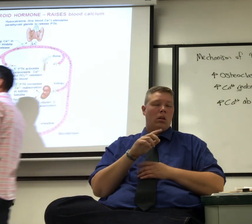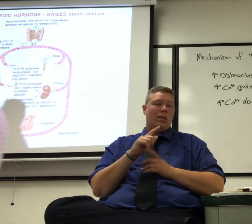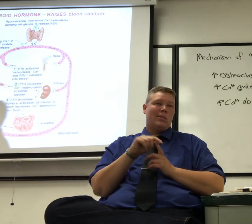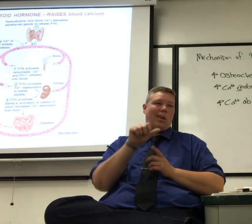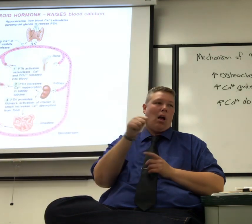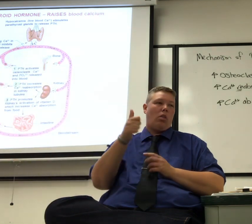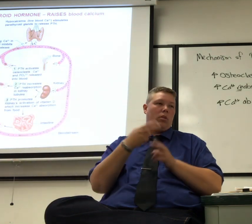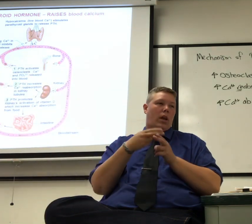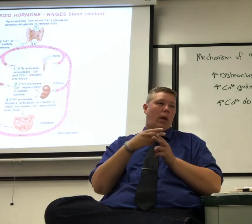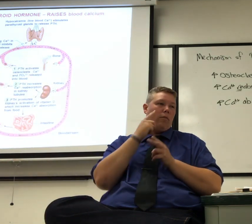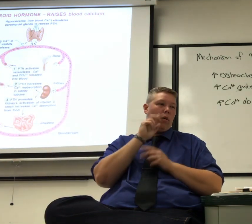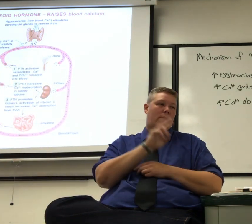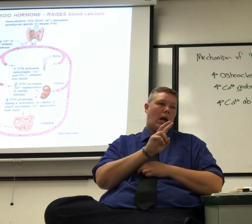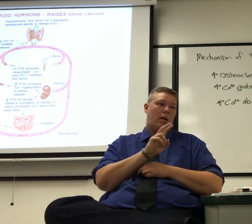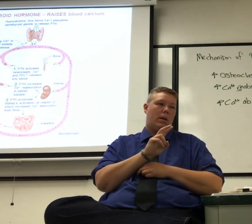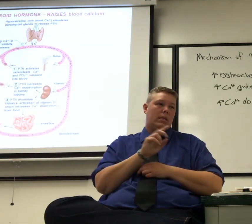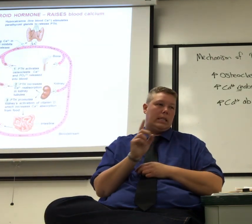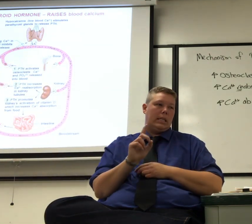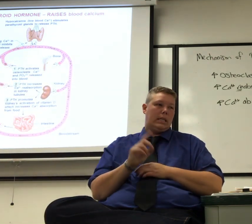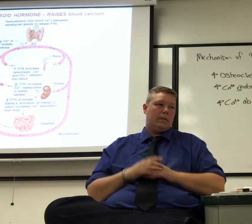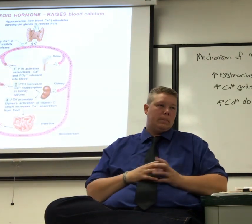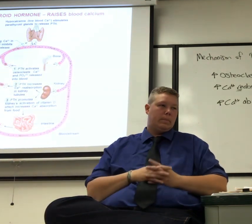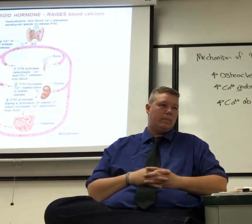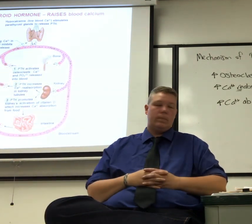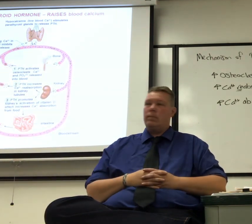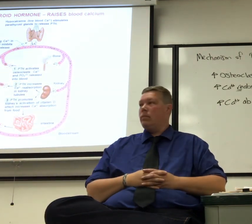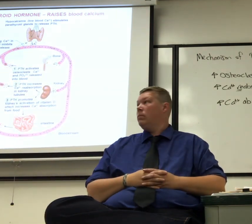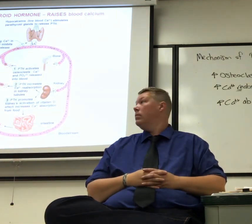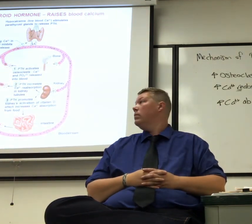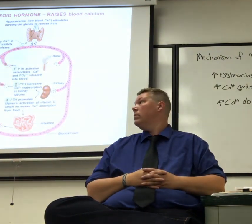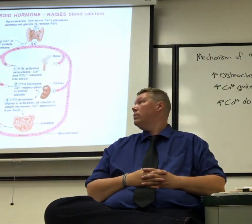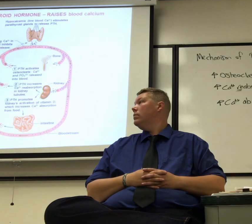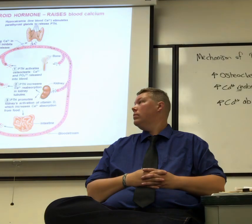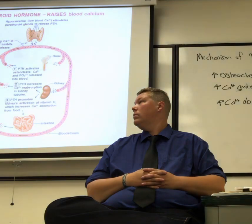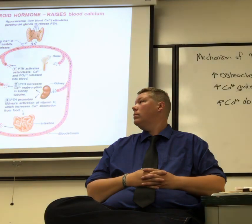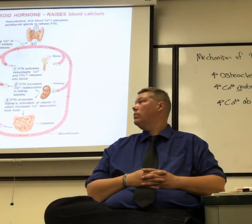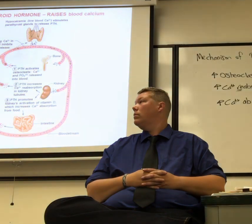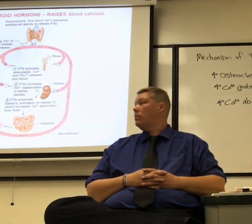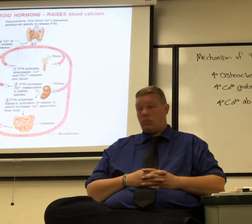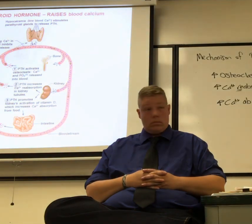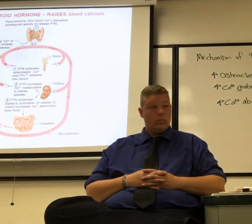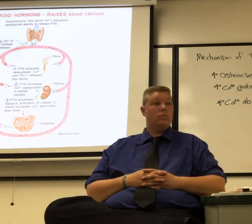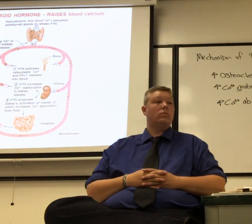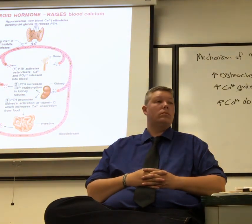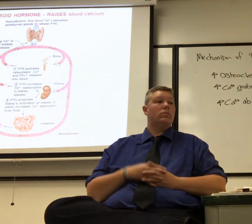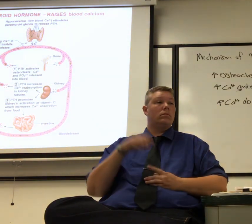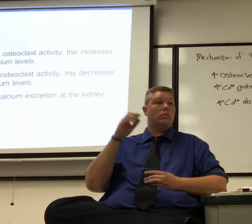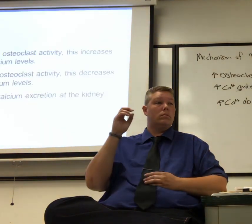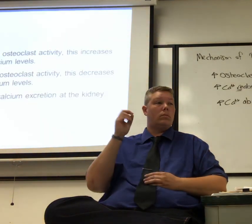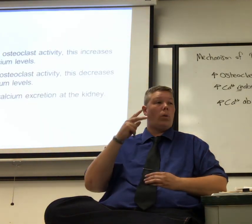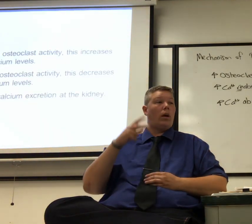Sometimes books will say calcitriol, another name for vitamin D.